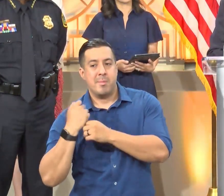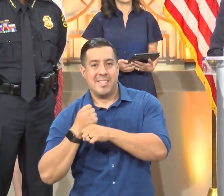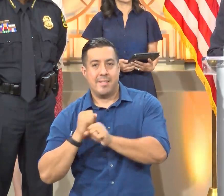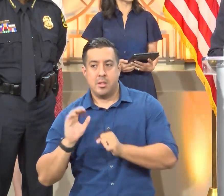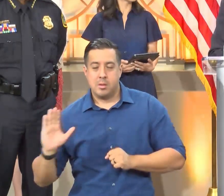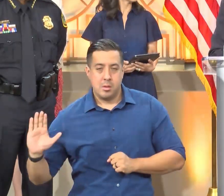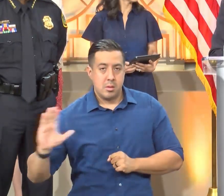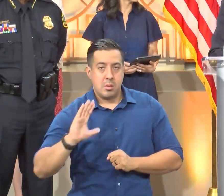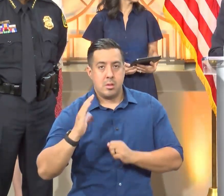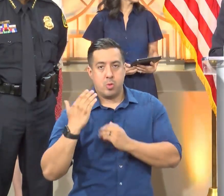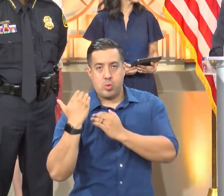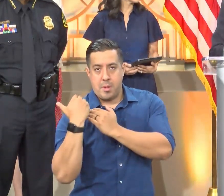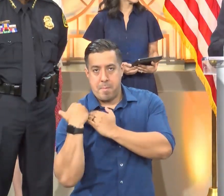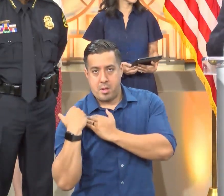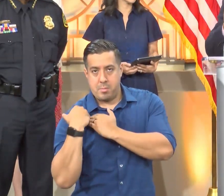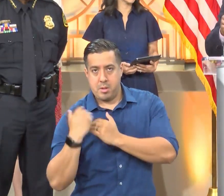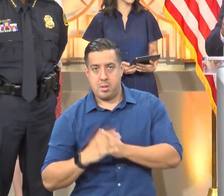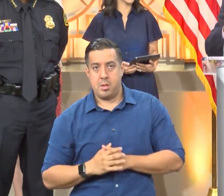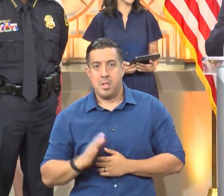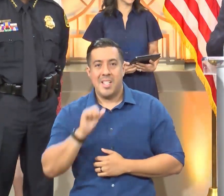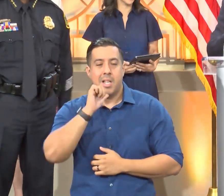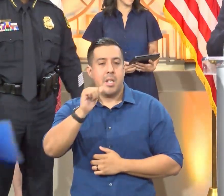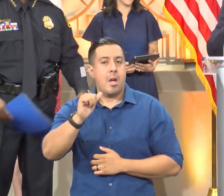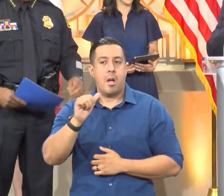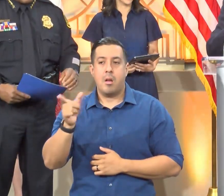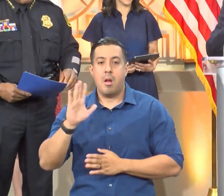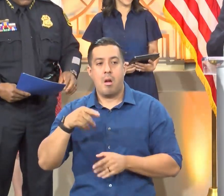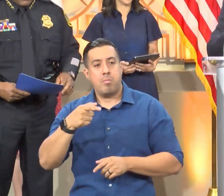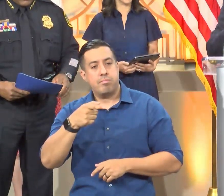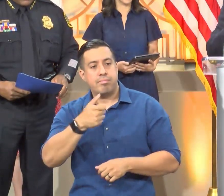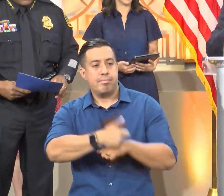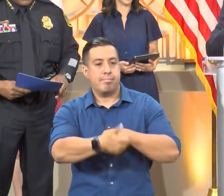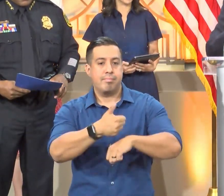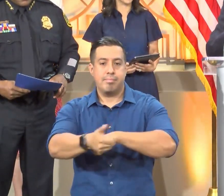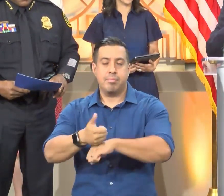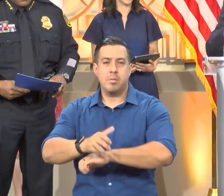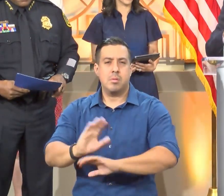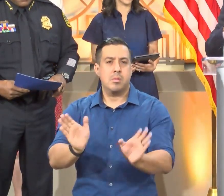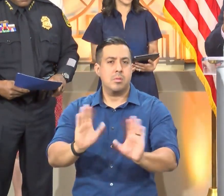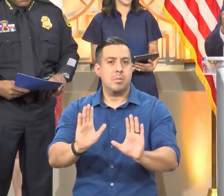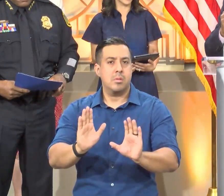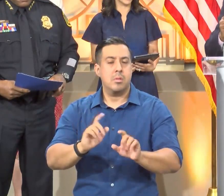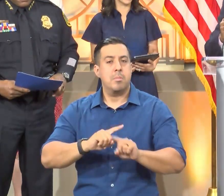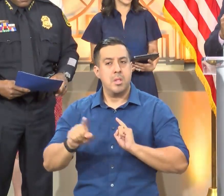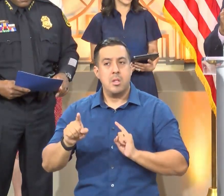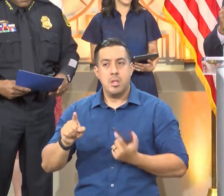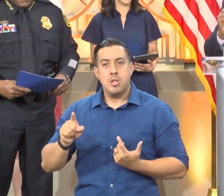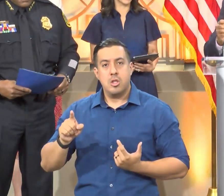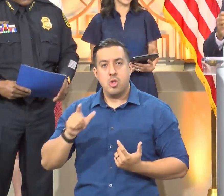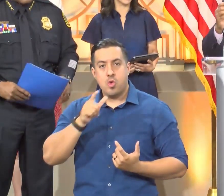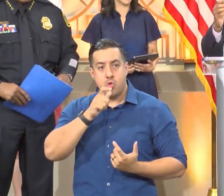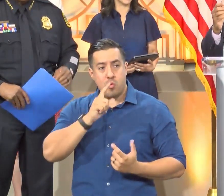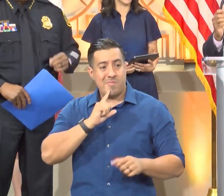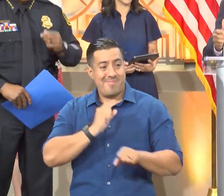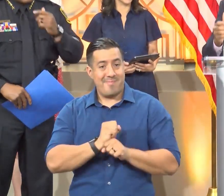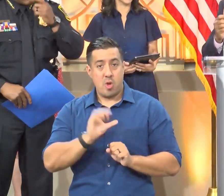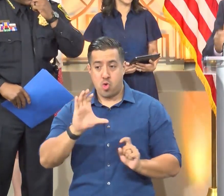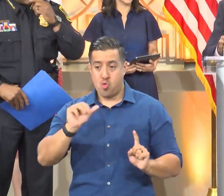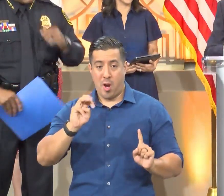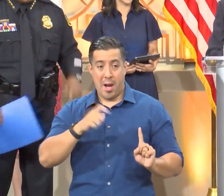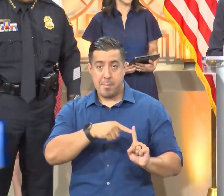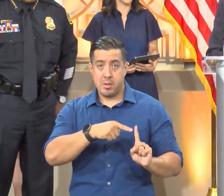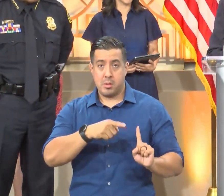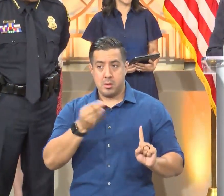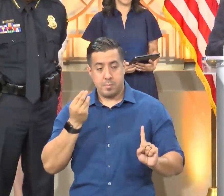their responsibility. And it's not about blaming anyone. It's about letting those who commit crimes, the